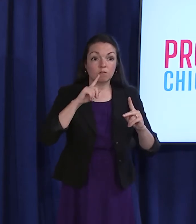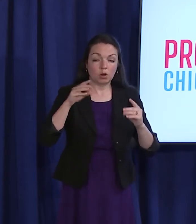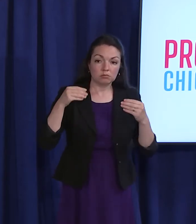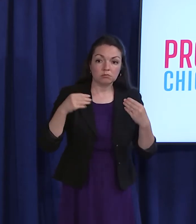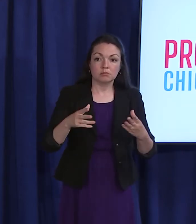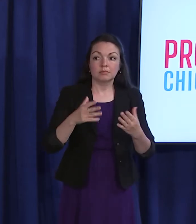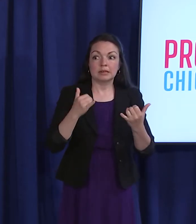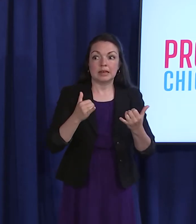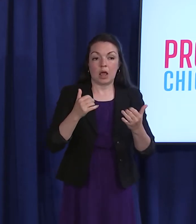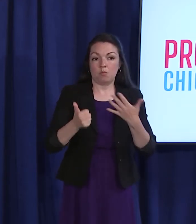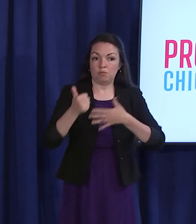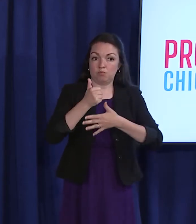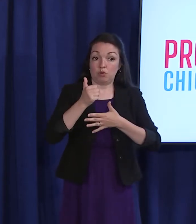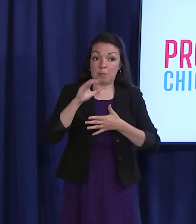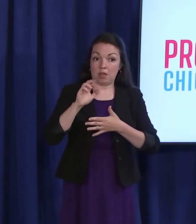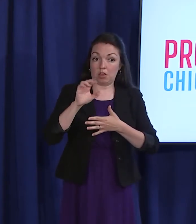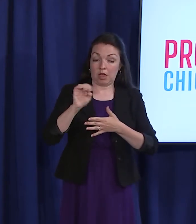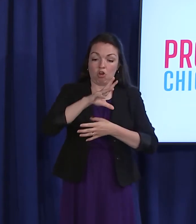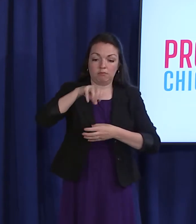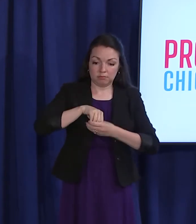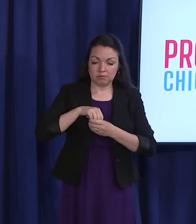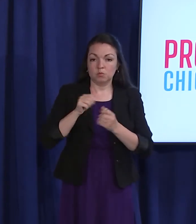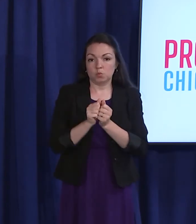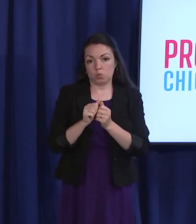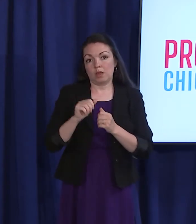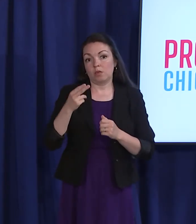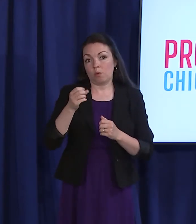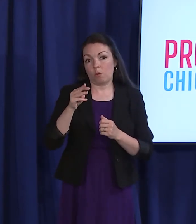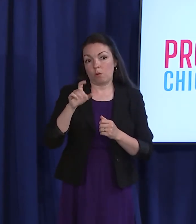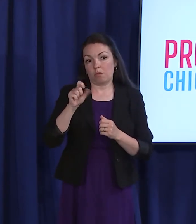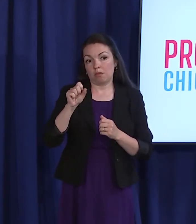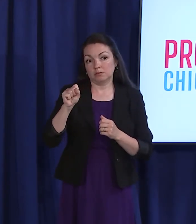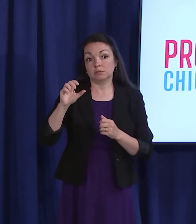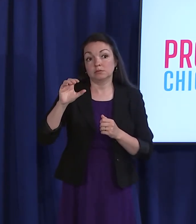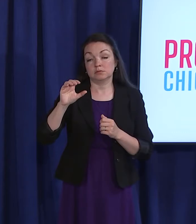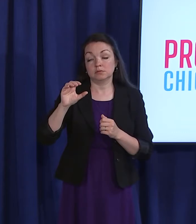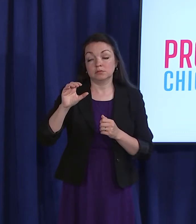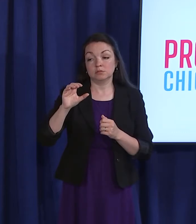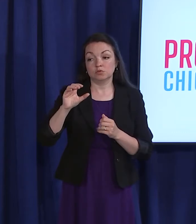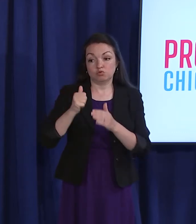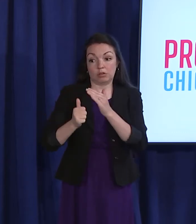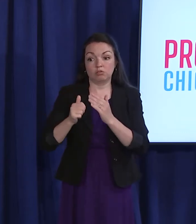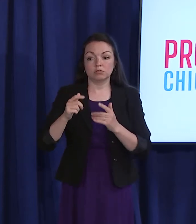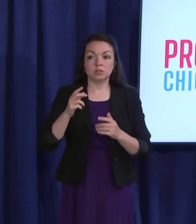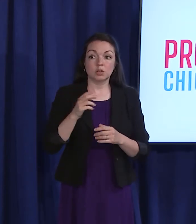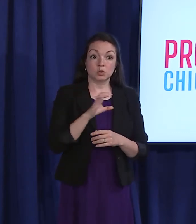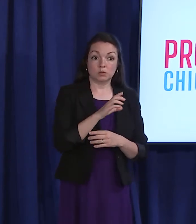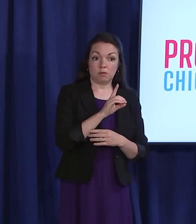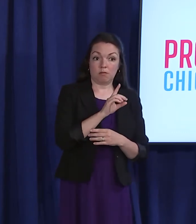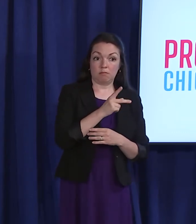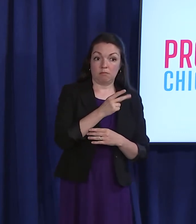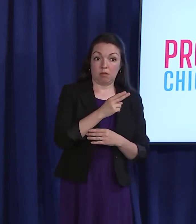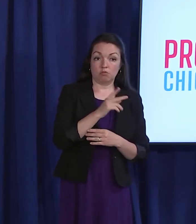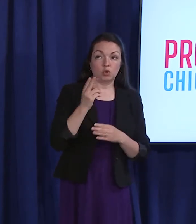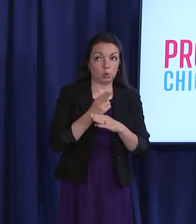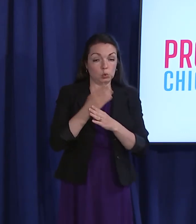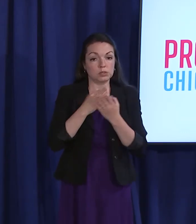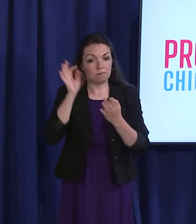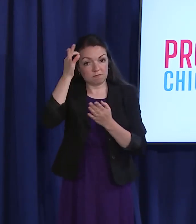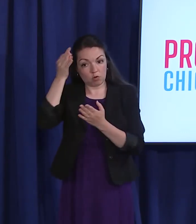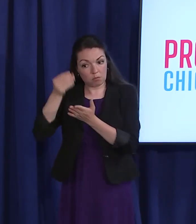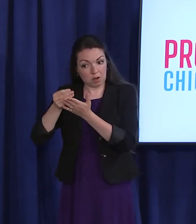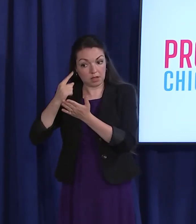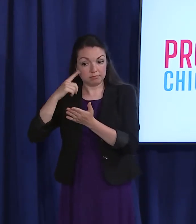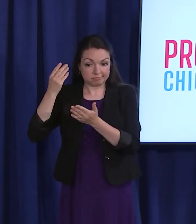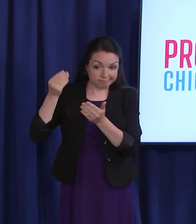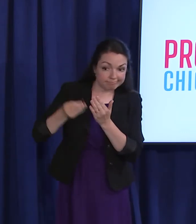care now in homeless shelters. So CDPH used some of the federal COVID funding to fund this kind of work. And so, one thing